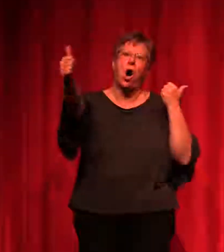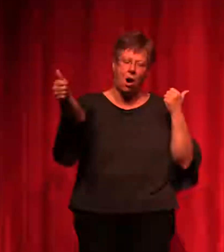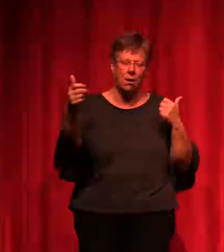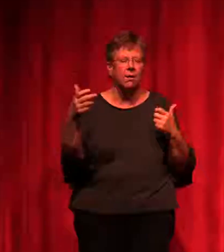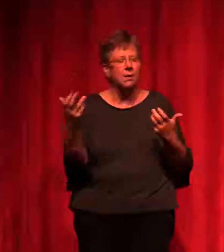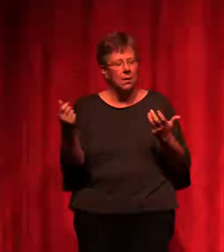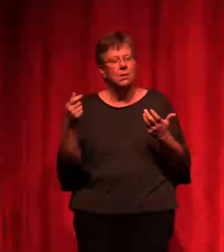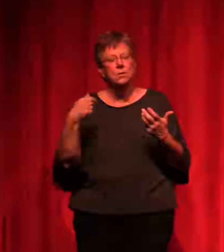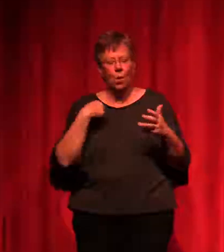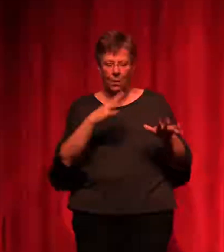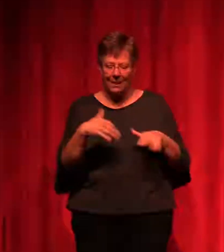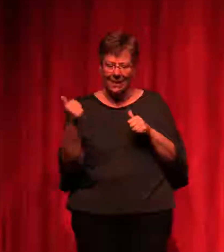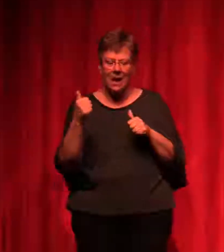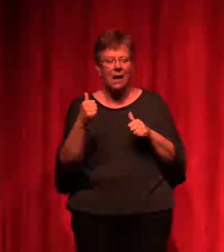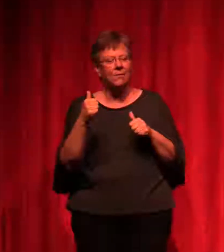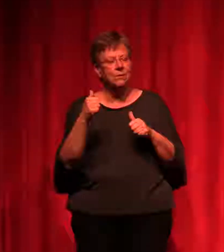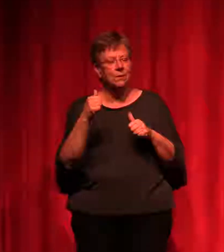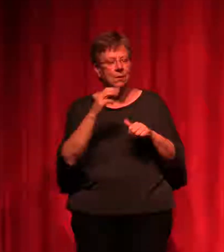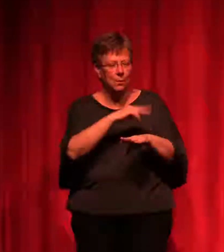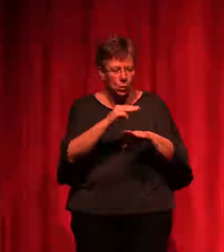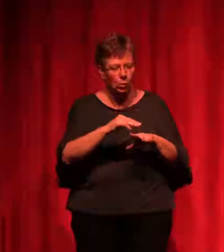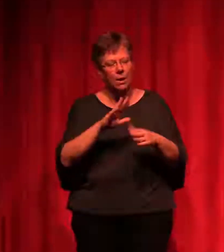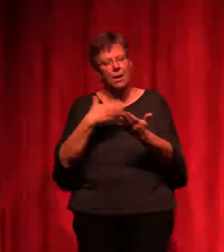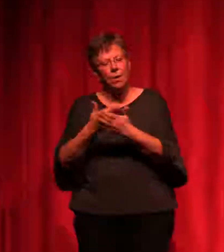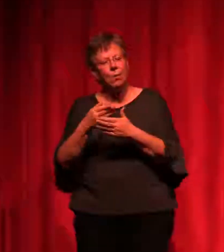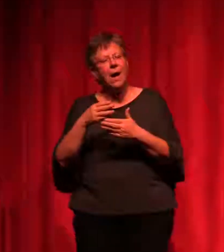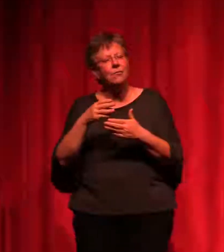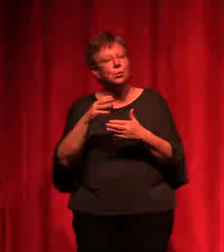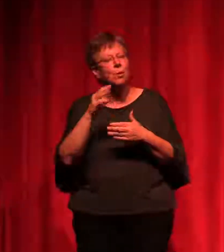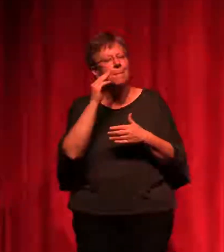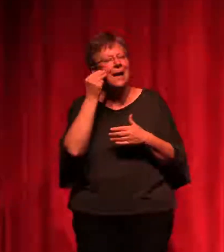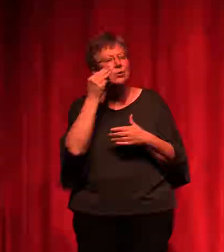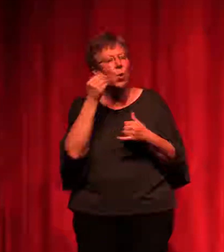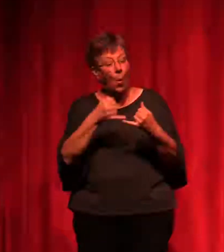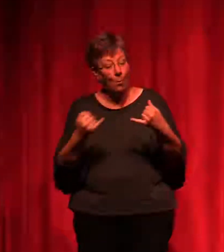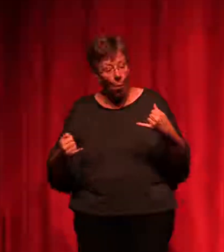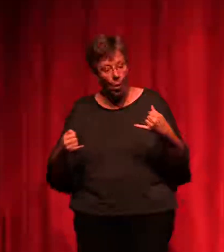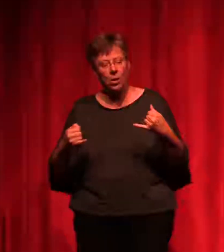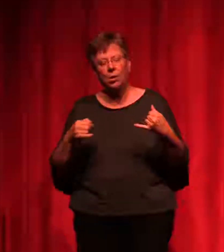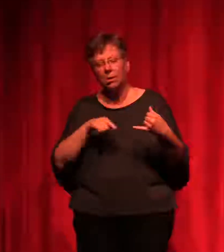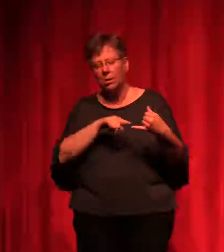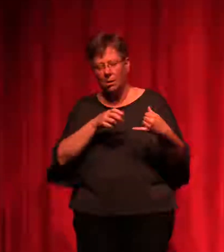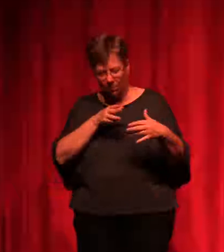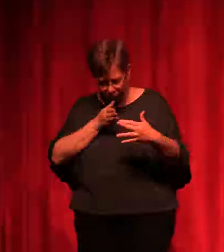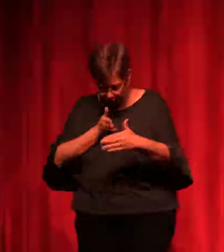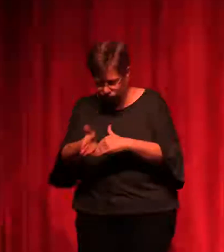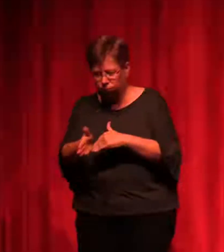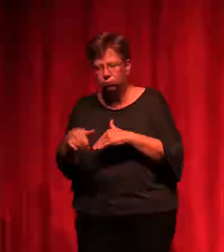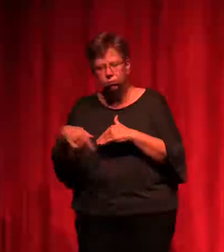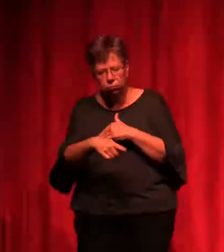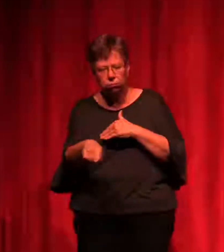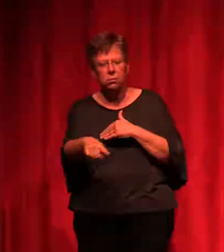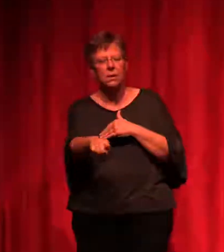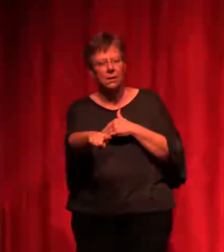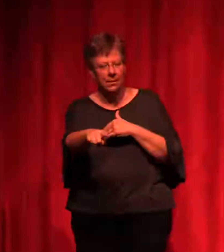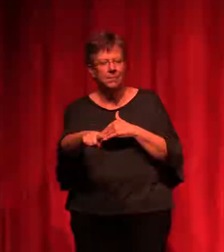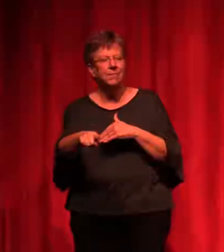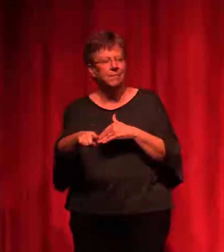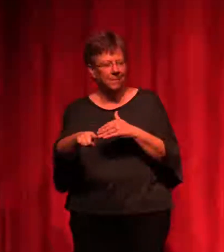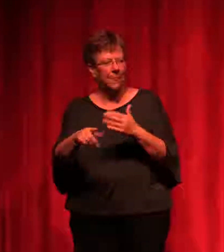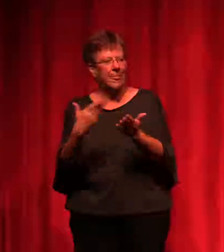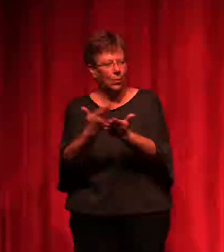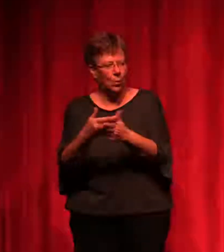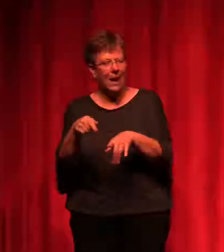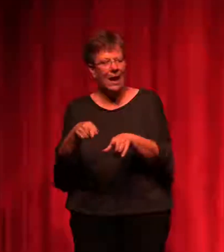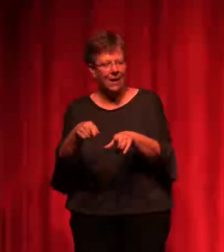left Missoula, got to the Mexican border, drove 3 days, camped on the beach a couple nights, got to Bahia de Los